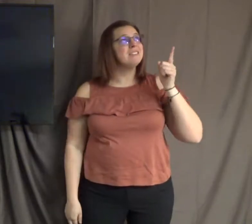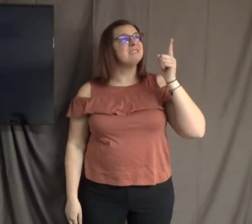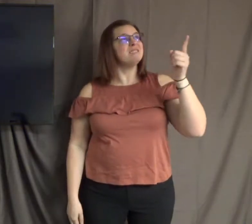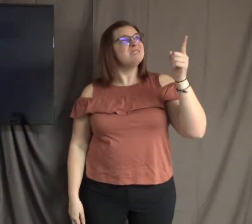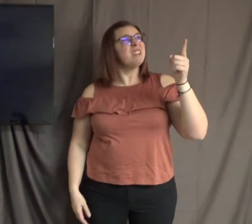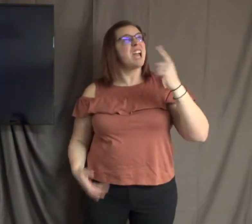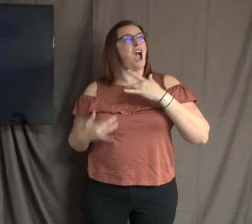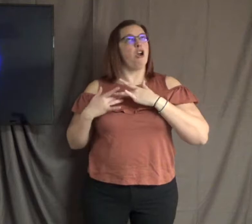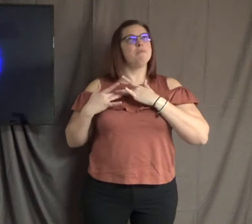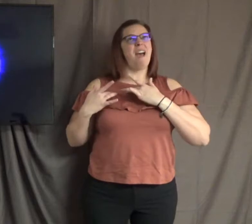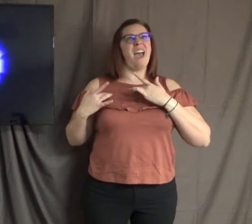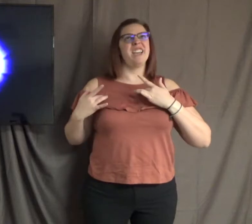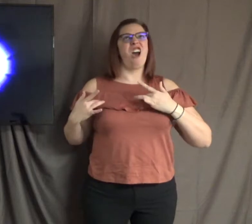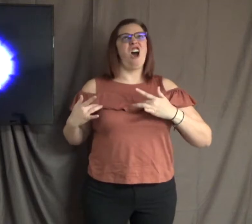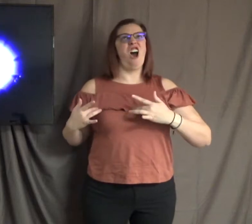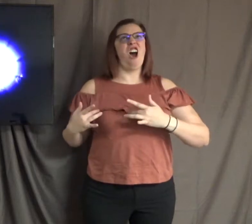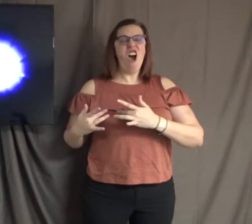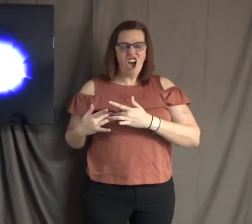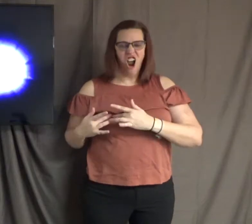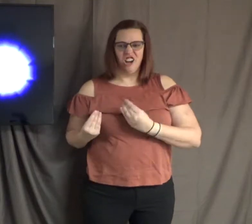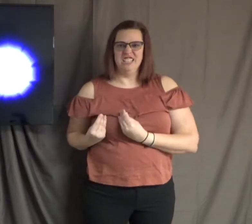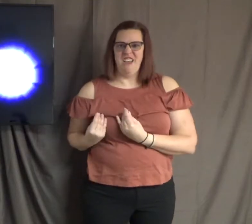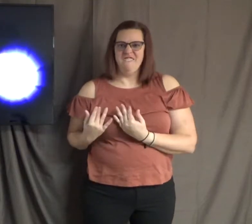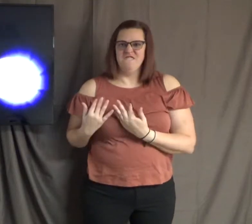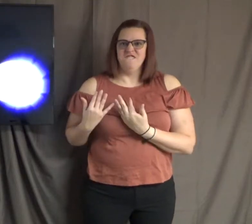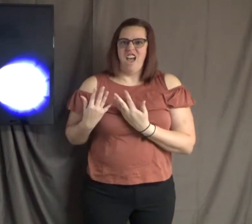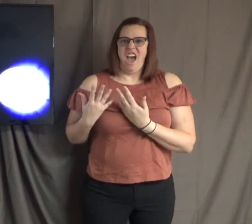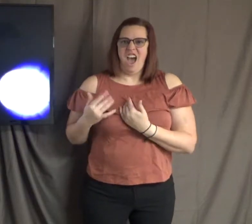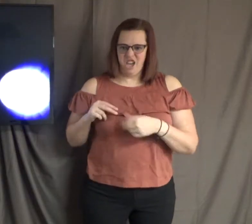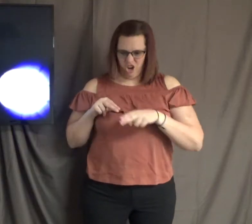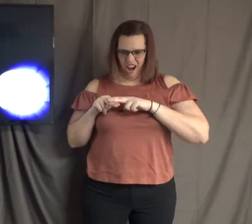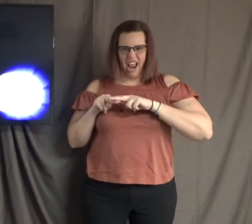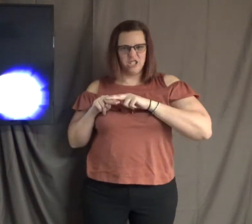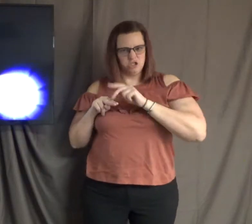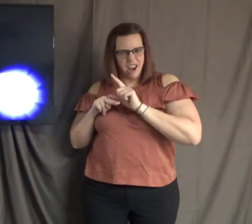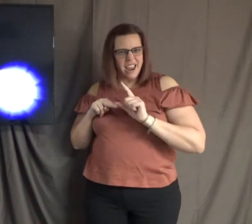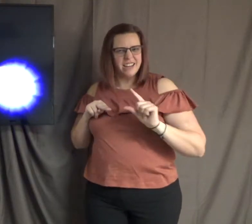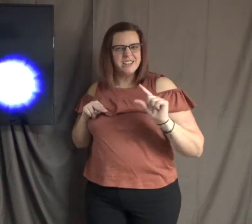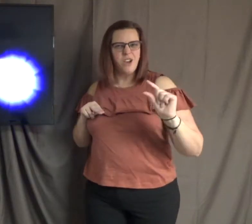its fire. You have what it